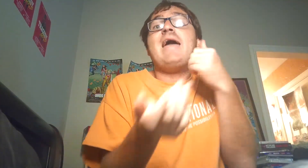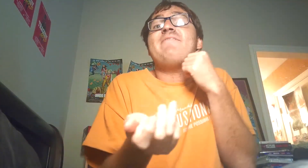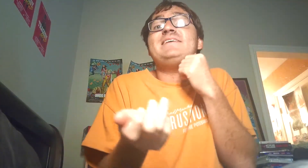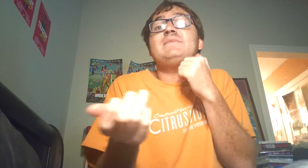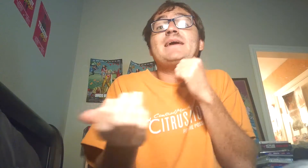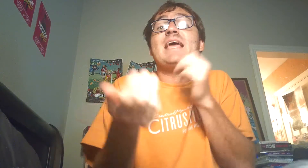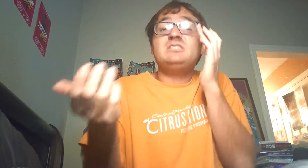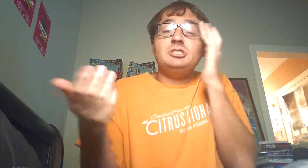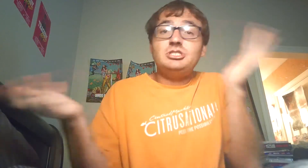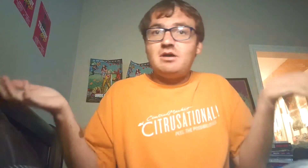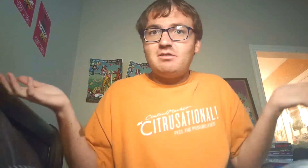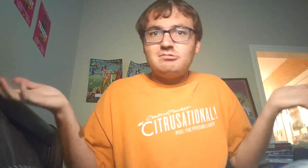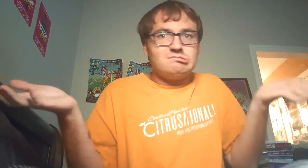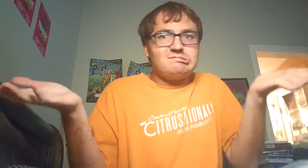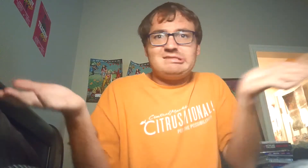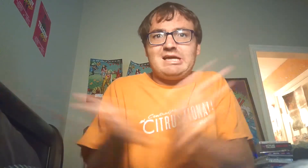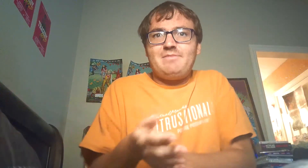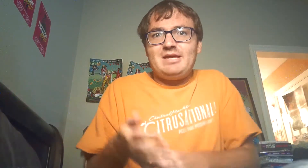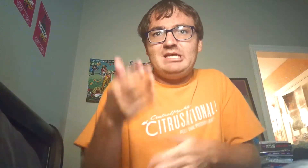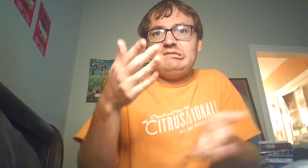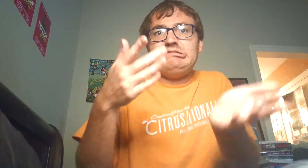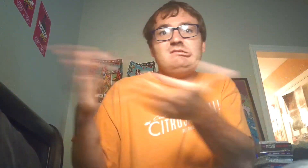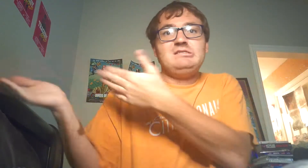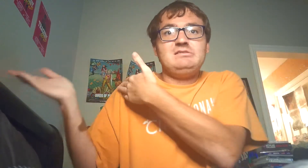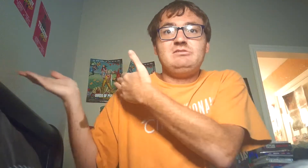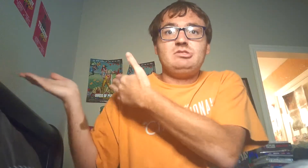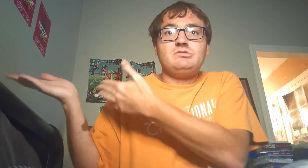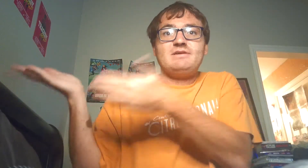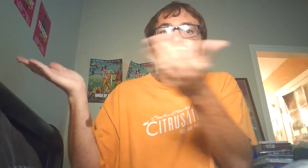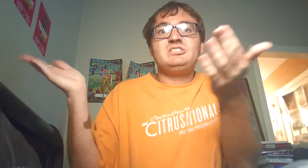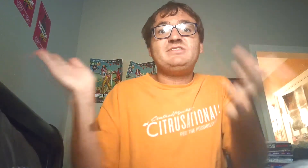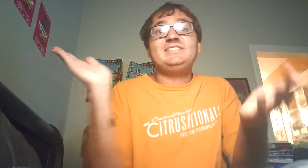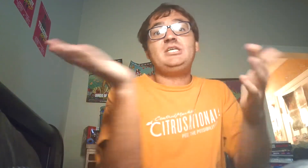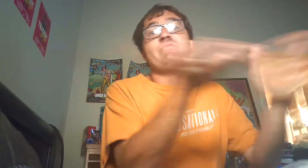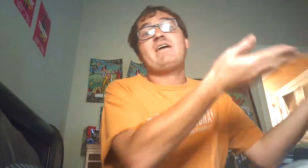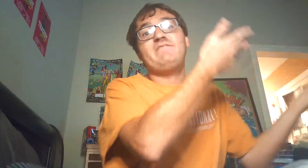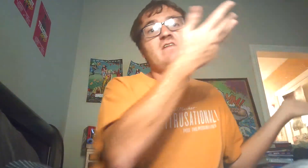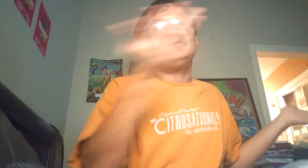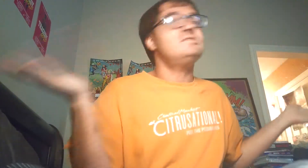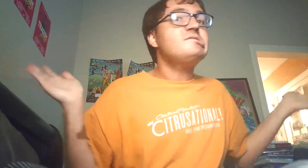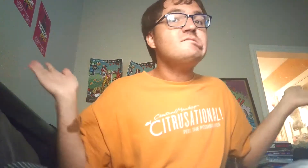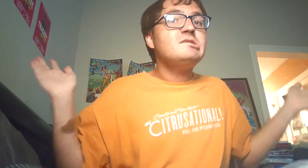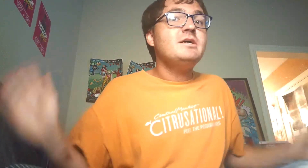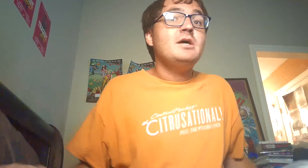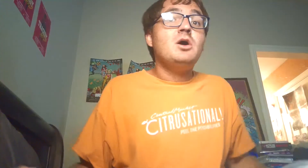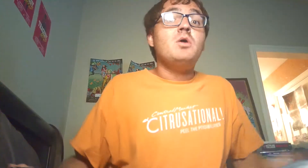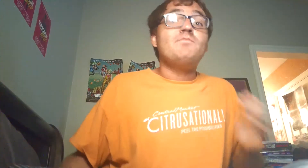they see by canceling the show, I mean, the story will still continue in graphic novels.